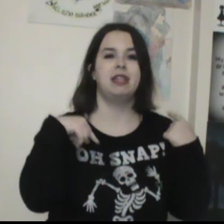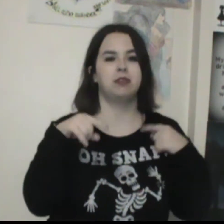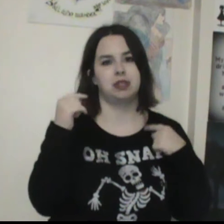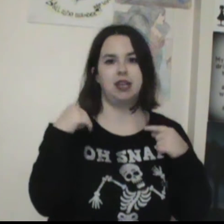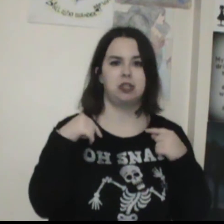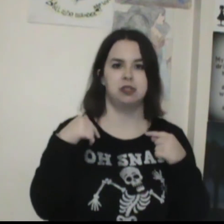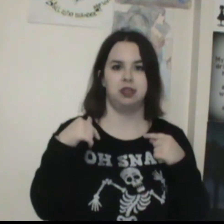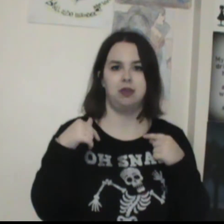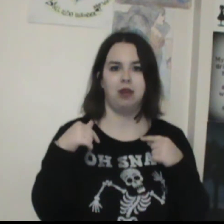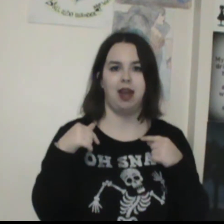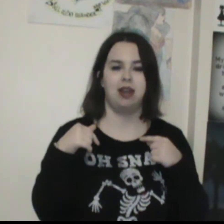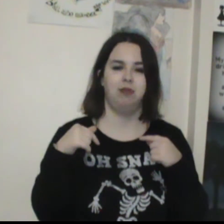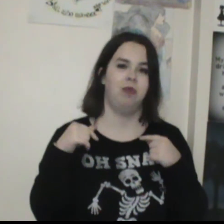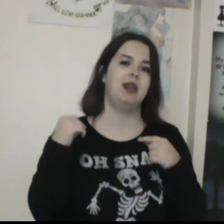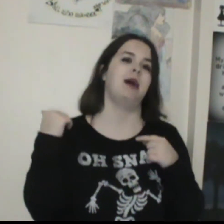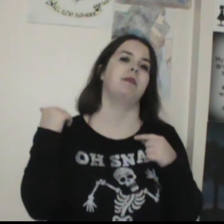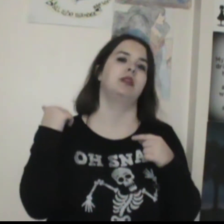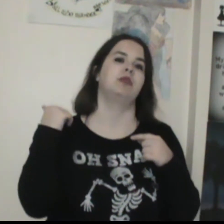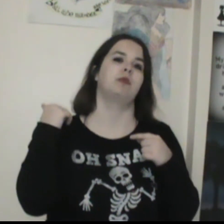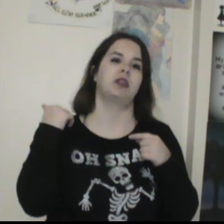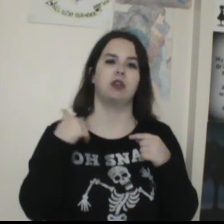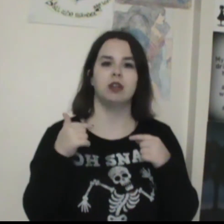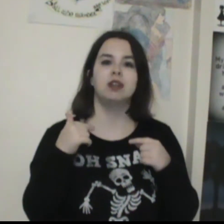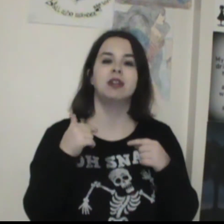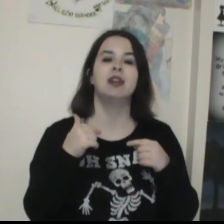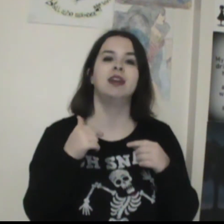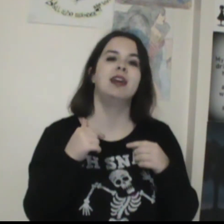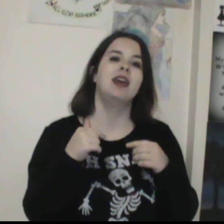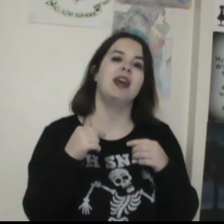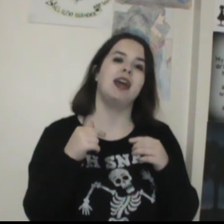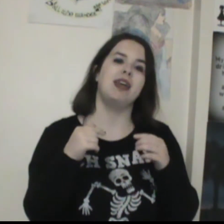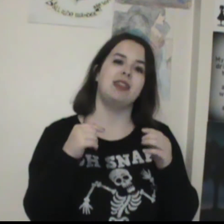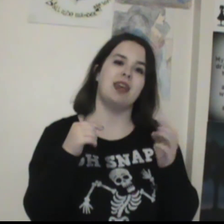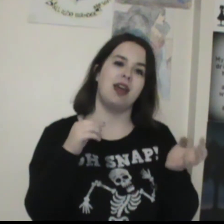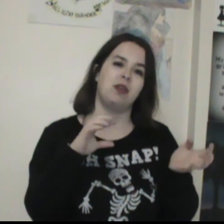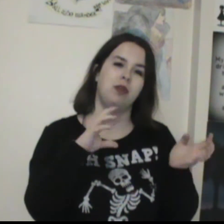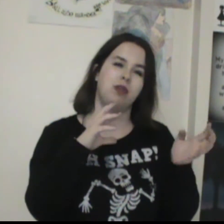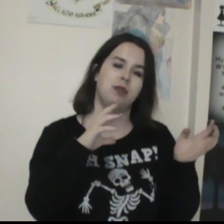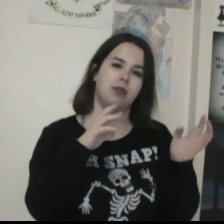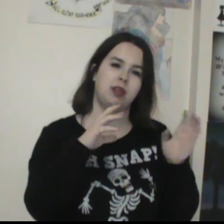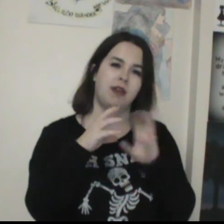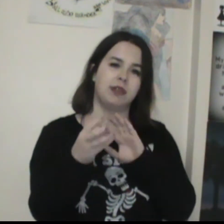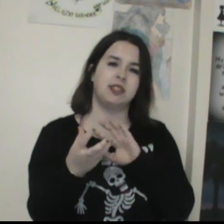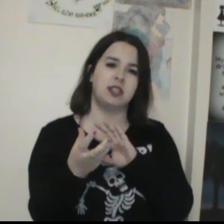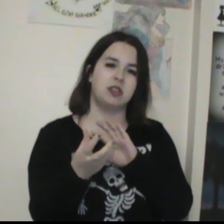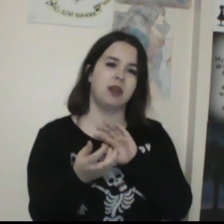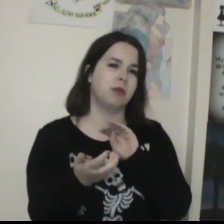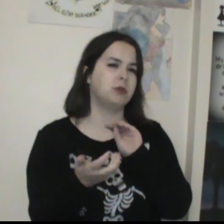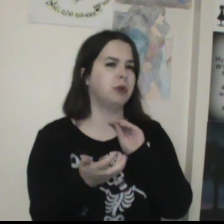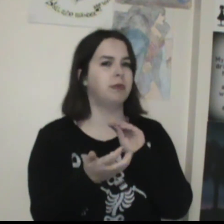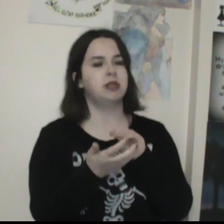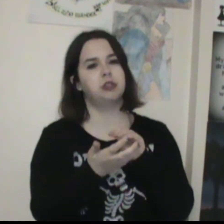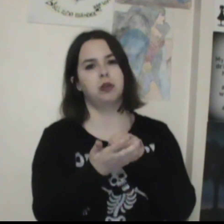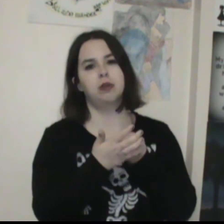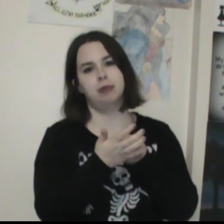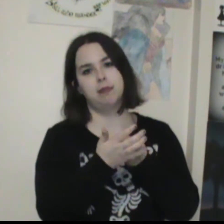those connections into her head of what happened with her. And that whole conversation I wish would have been shown a bit